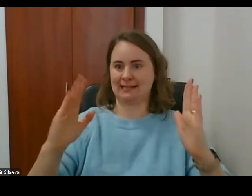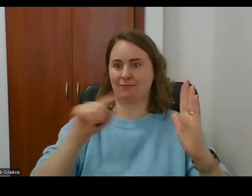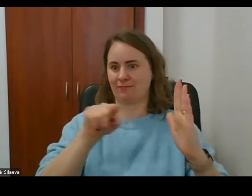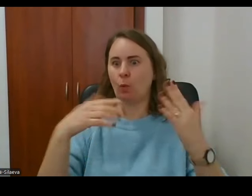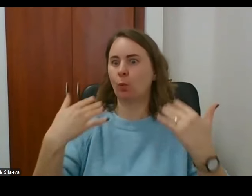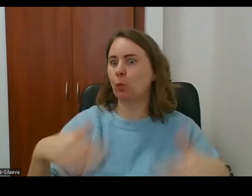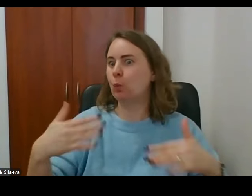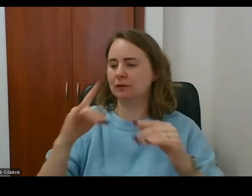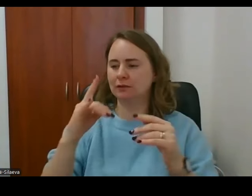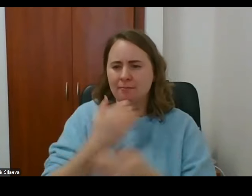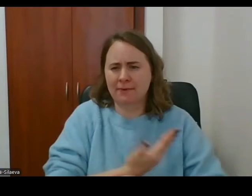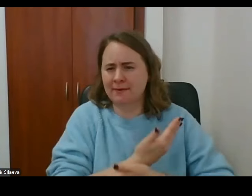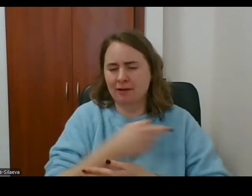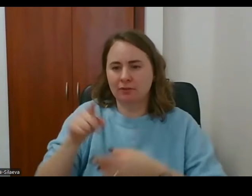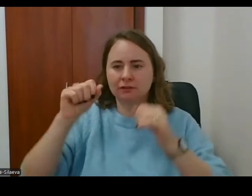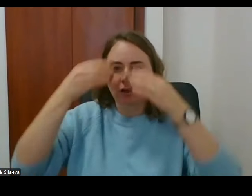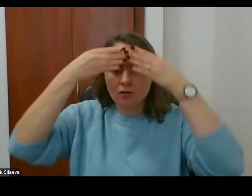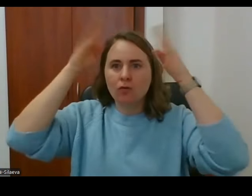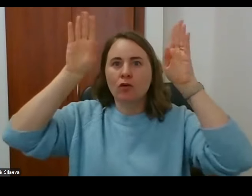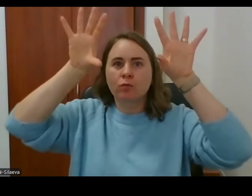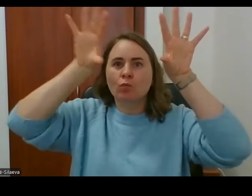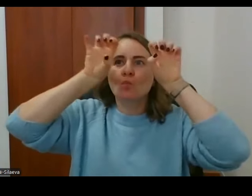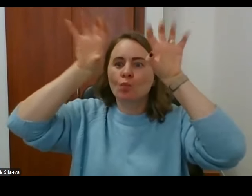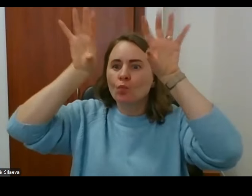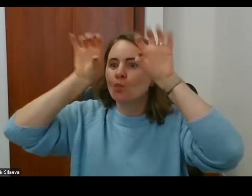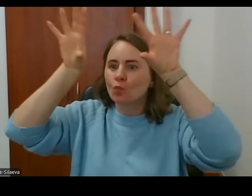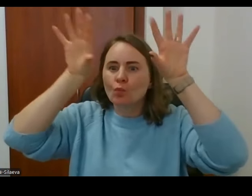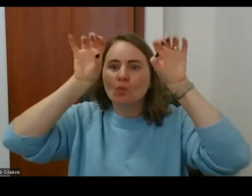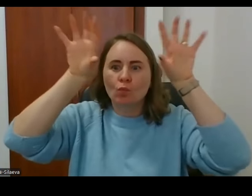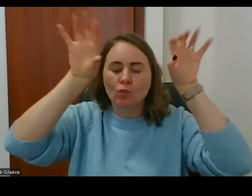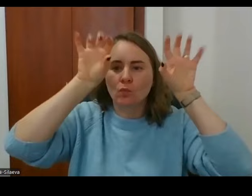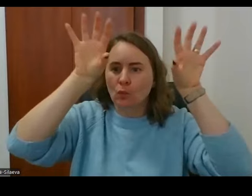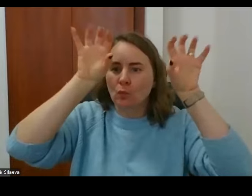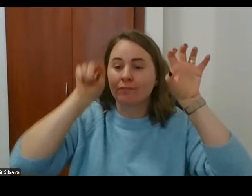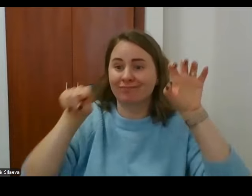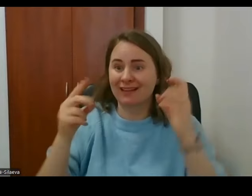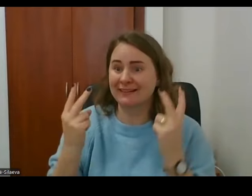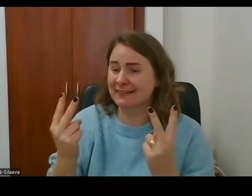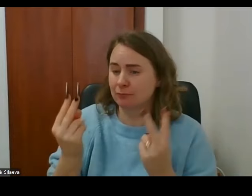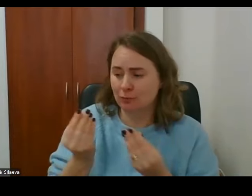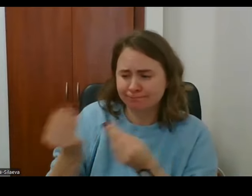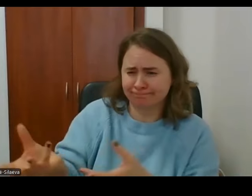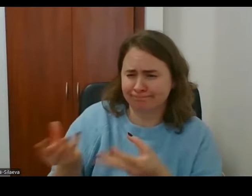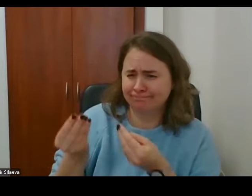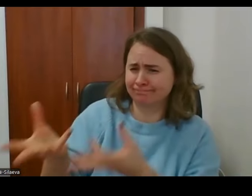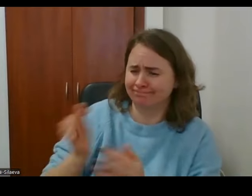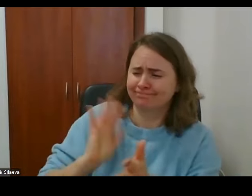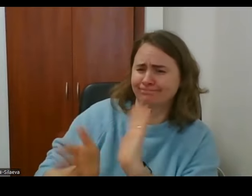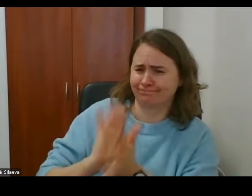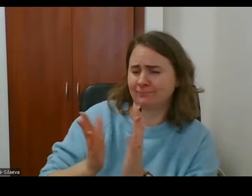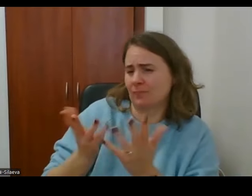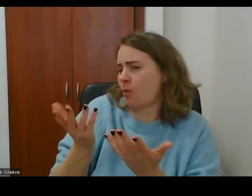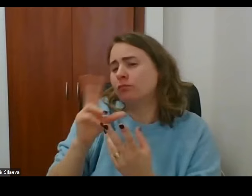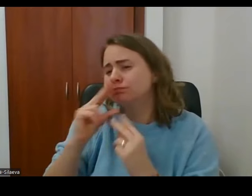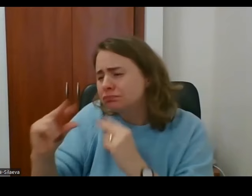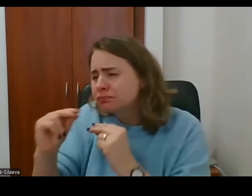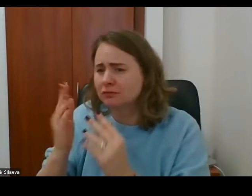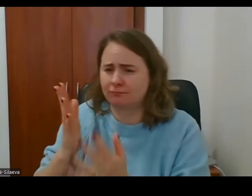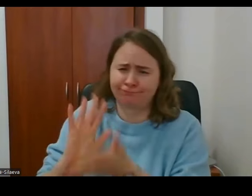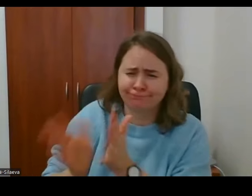most, and especially this, and sometimes even from 0 to 3 years old, is the most crucial time to